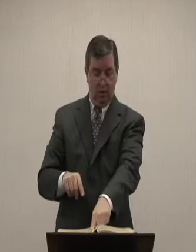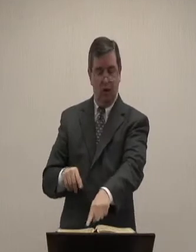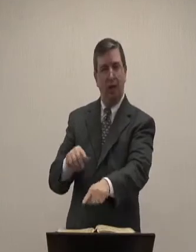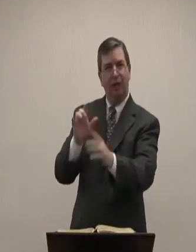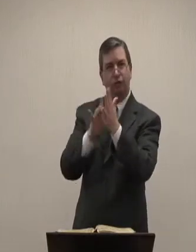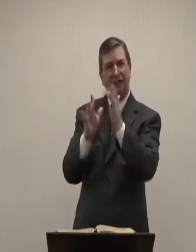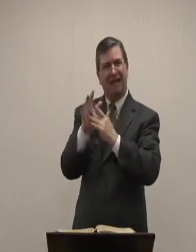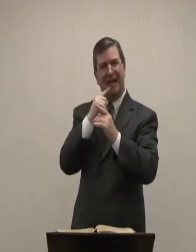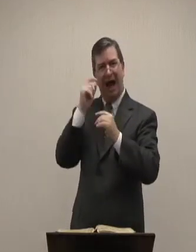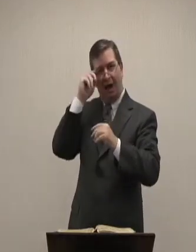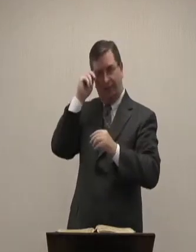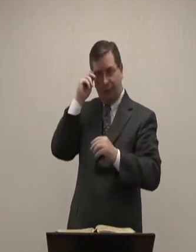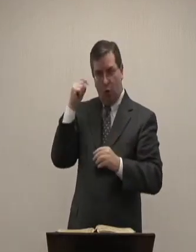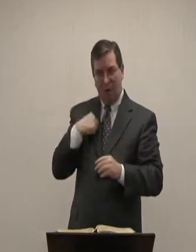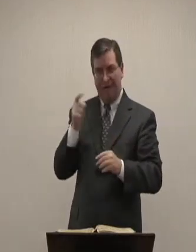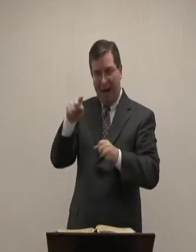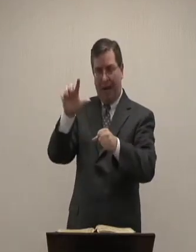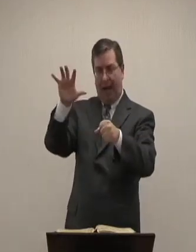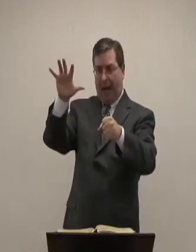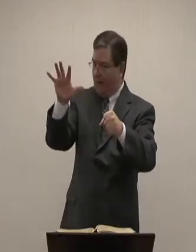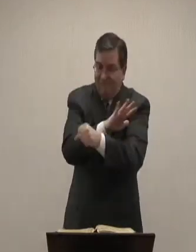That is very important. I thank God for reminding me.